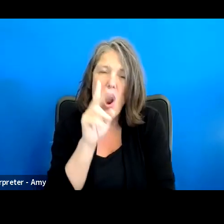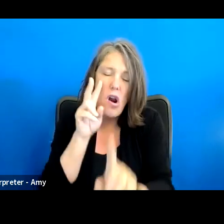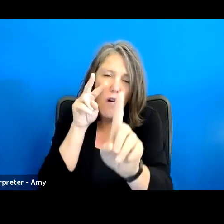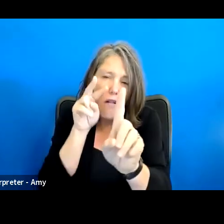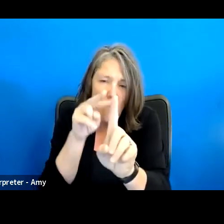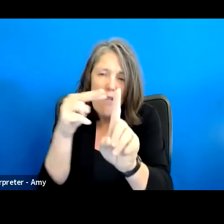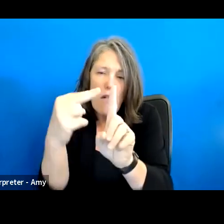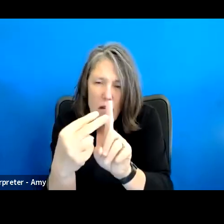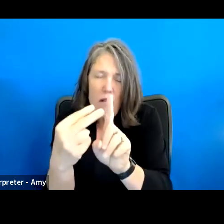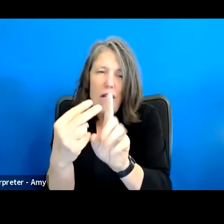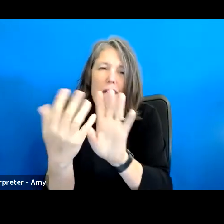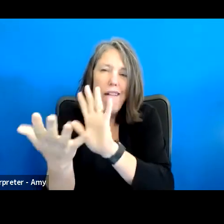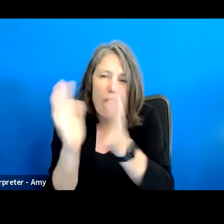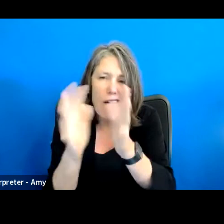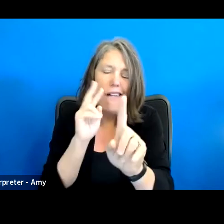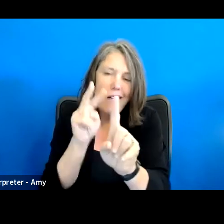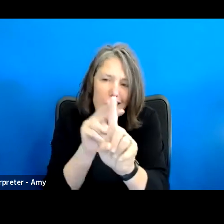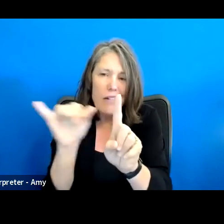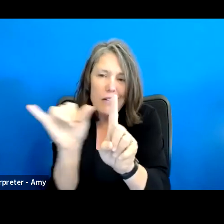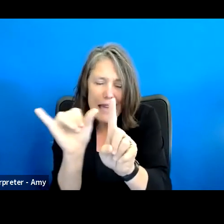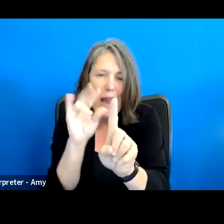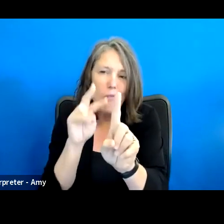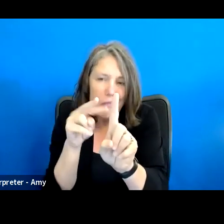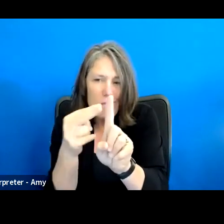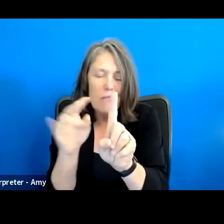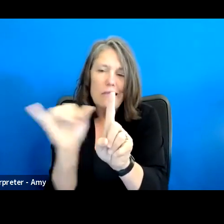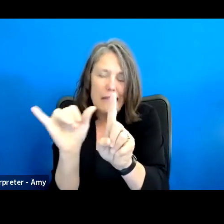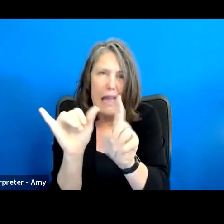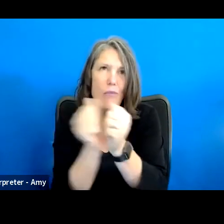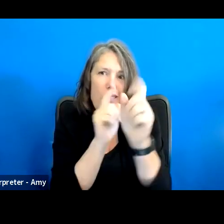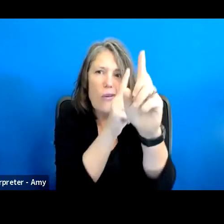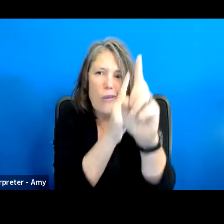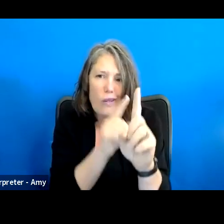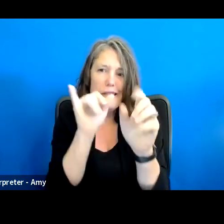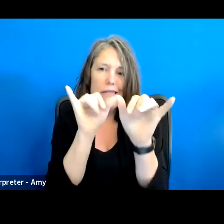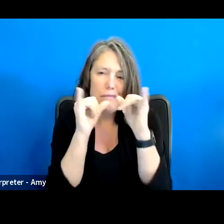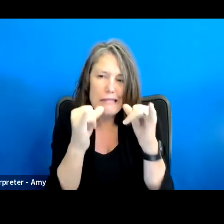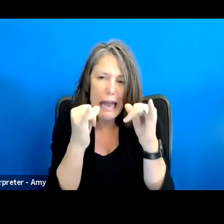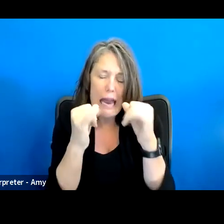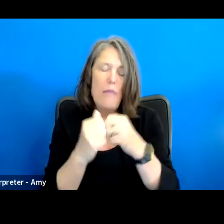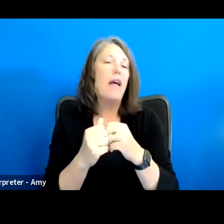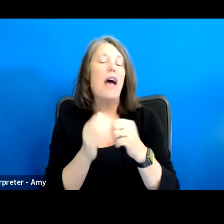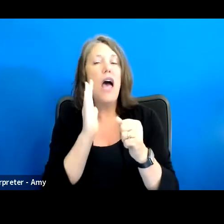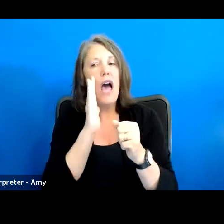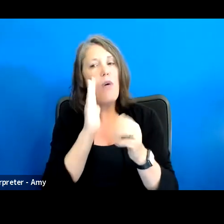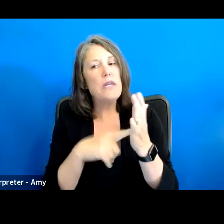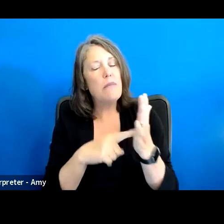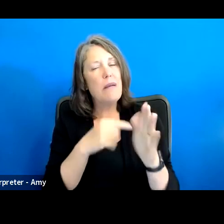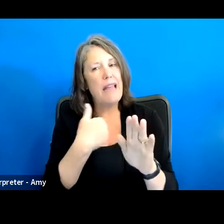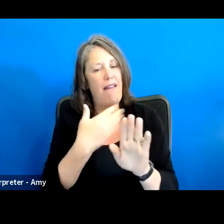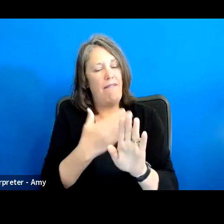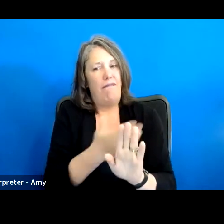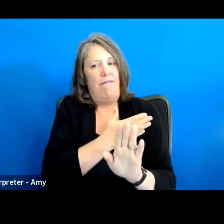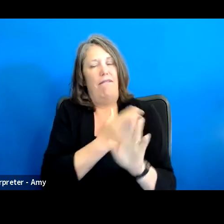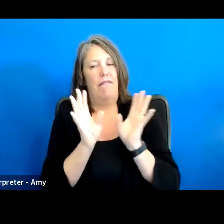relatively speaking, the same viewpoint with the same goals in mind. And so sometimes I will have preliminary meetings with guest speakers